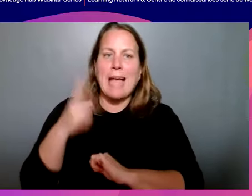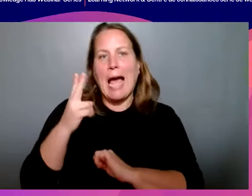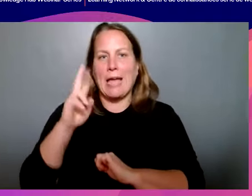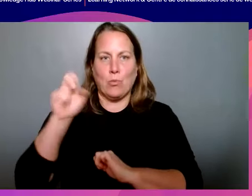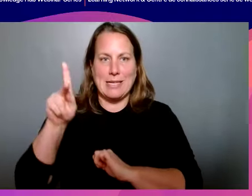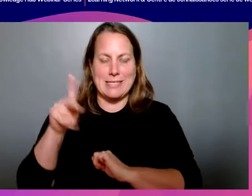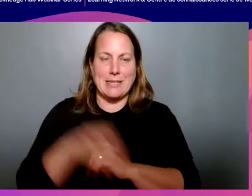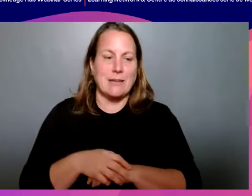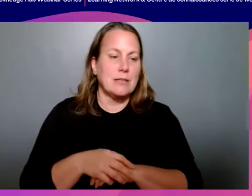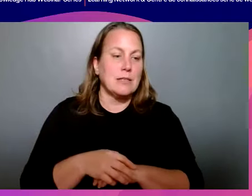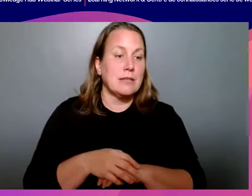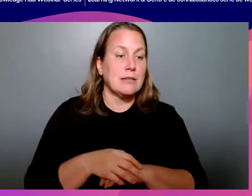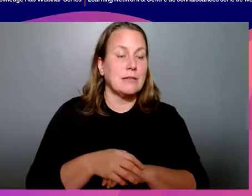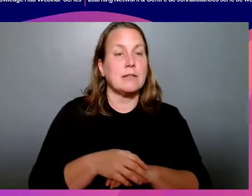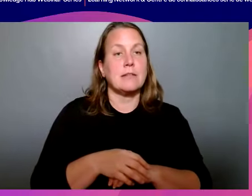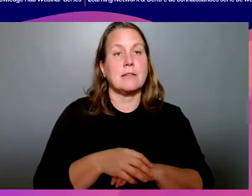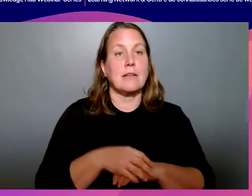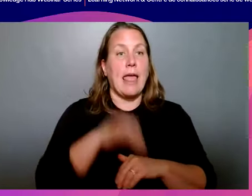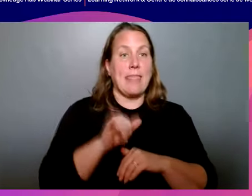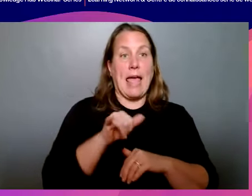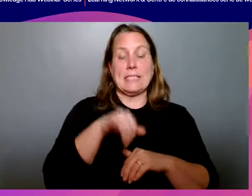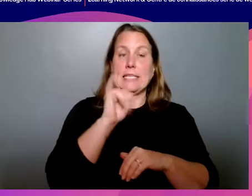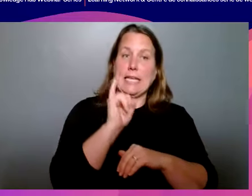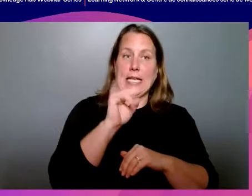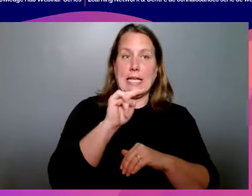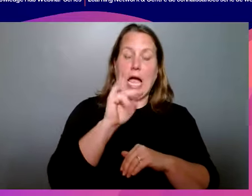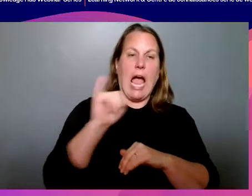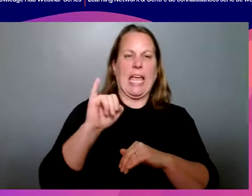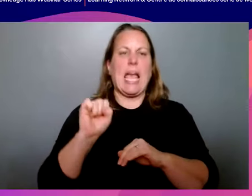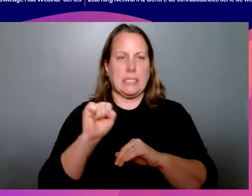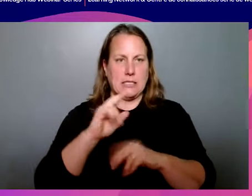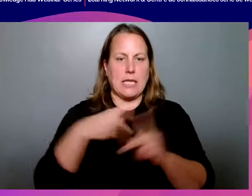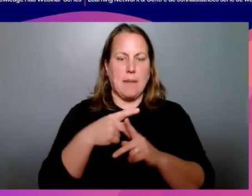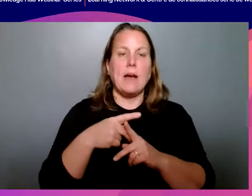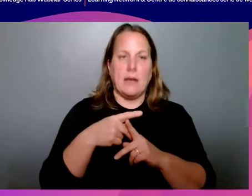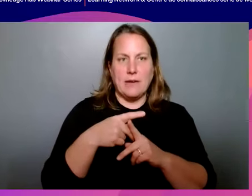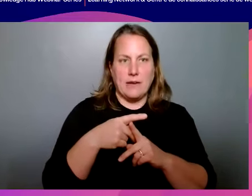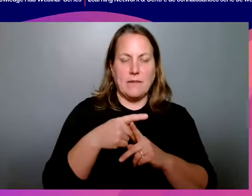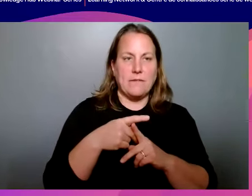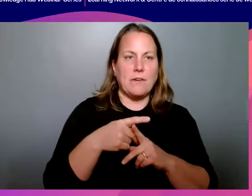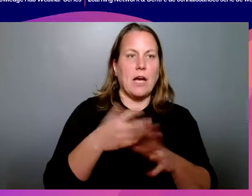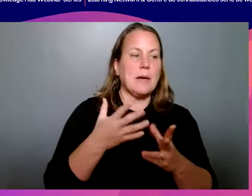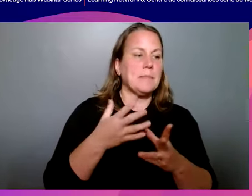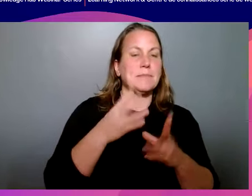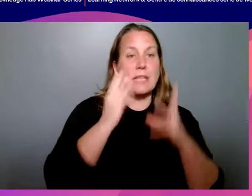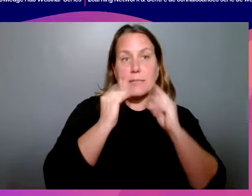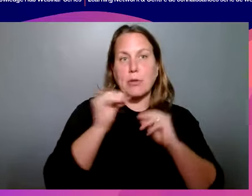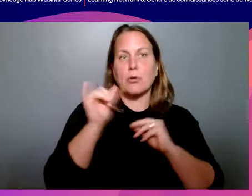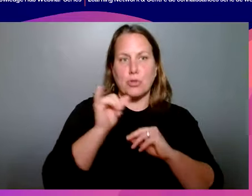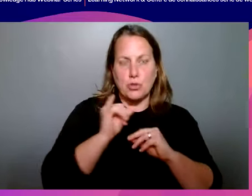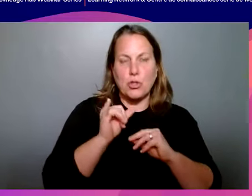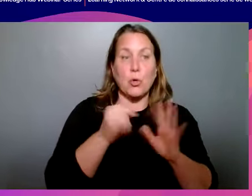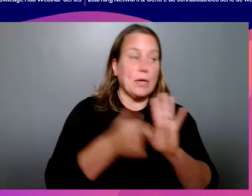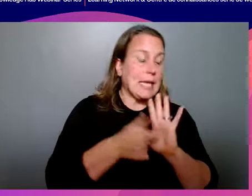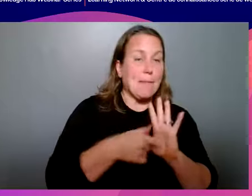matters, as those with intersecting identities, such as Indigenous, racialized, and disabled individuals, experience the highest